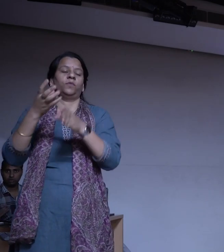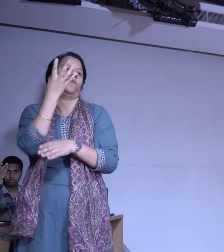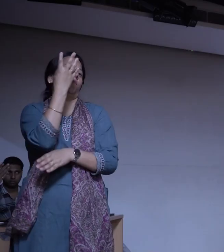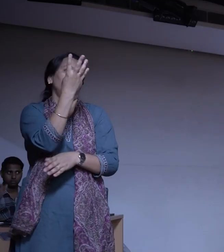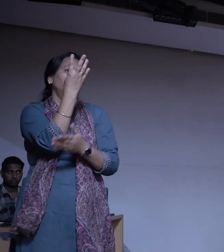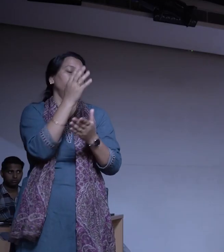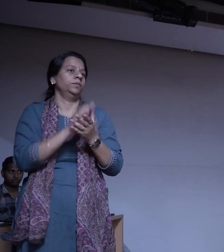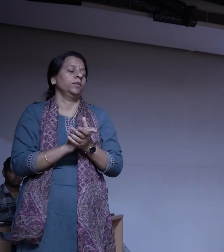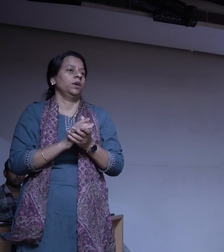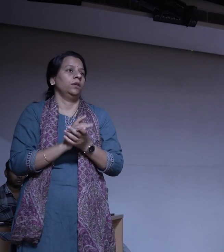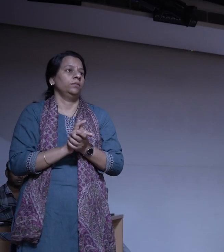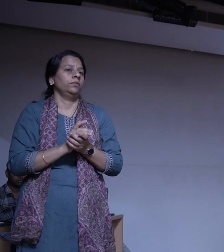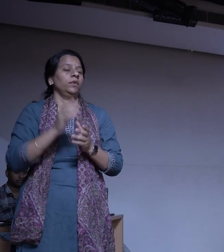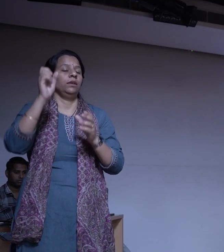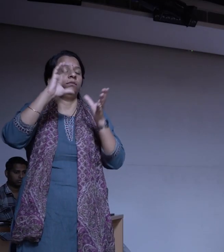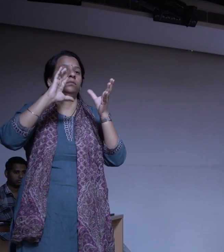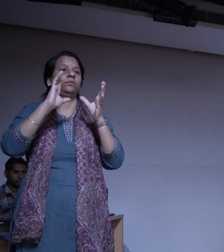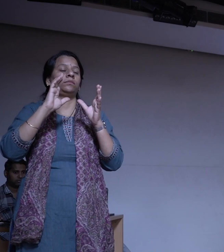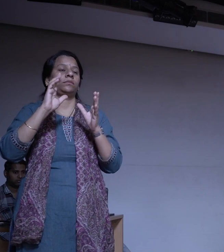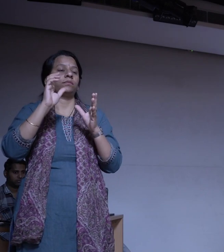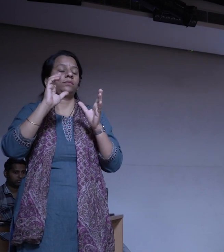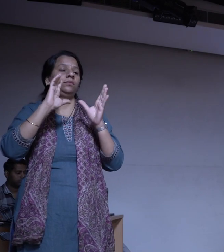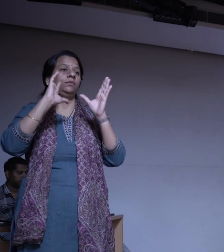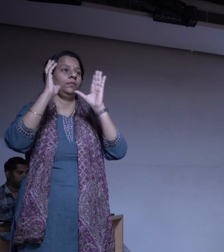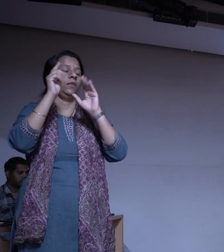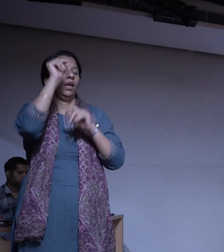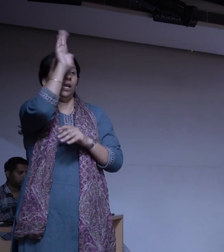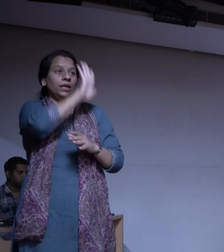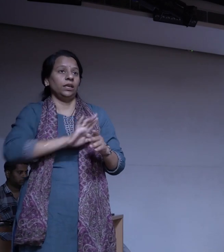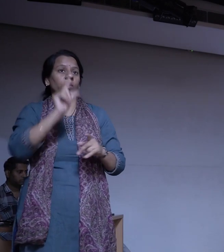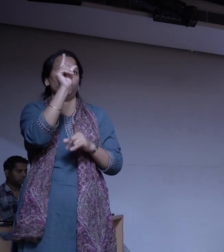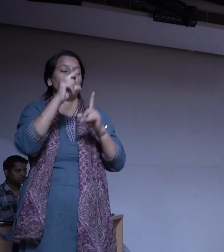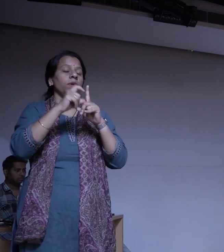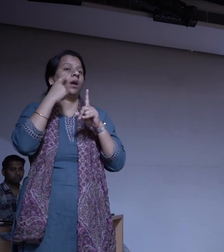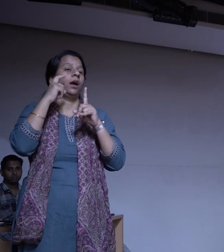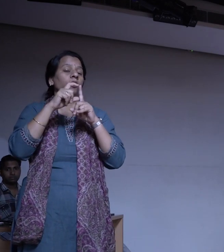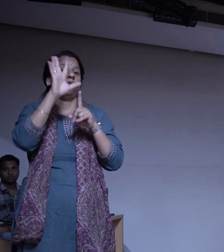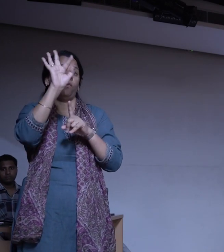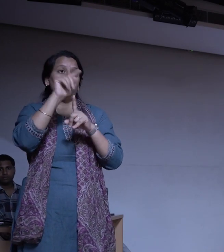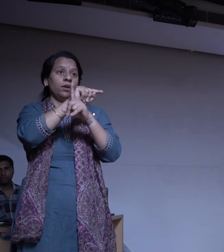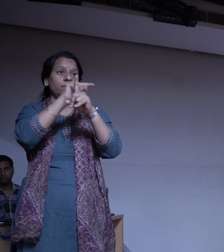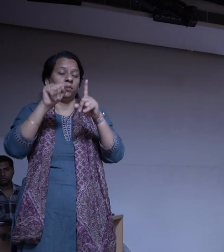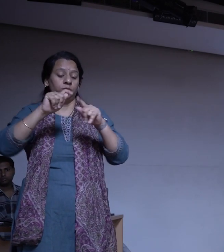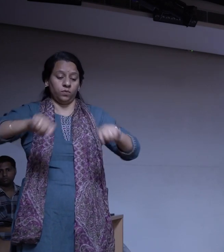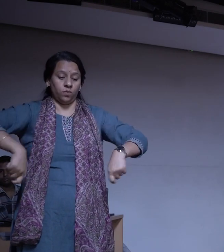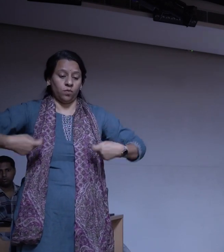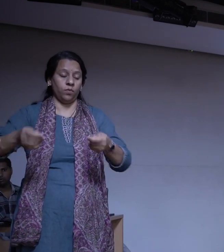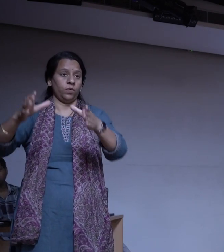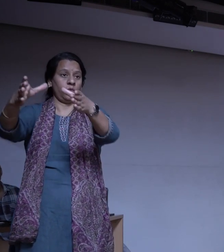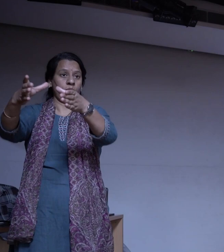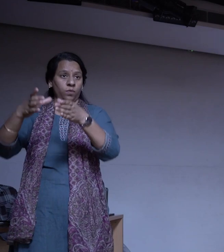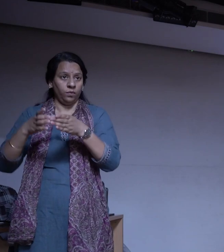groups broadly in the country our udid data also shows that 40% are in locomotive